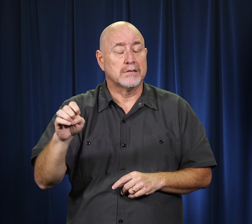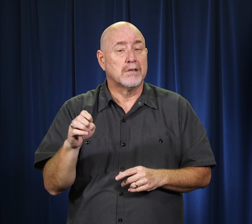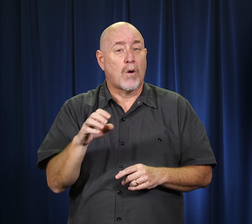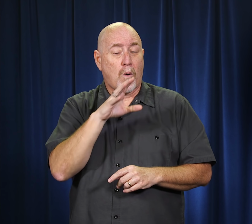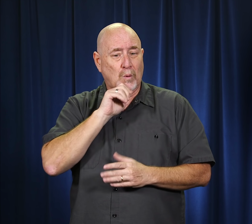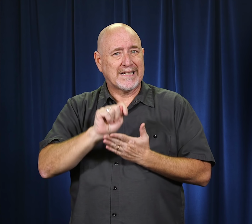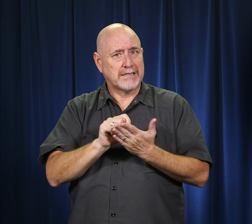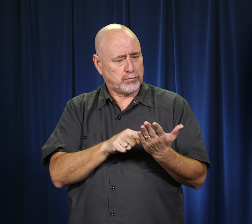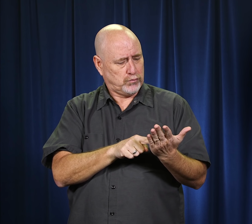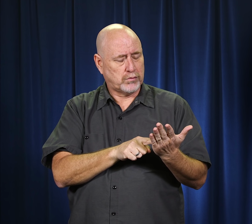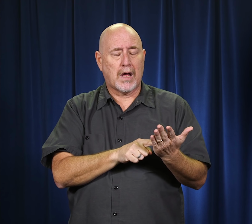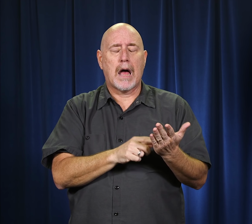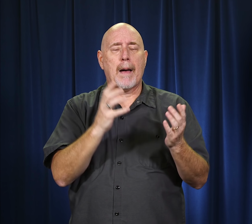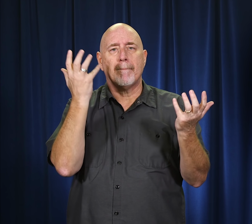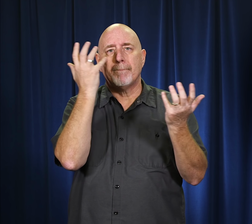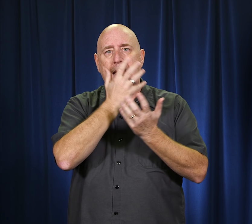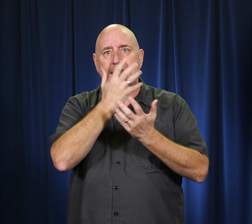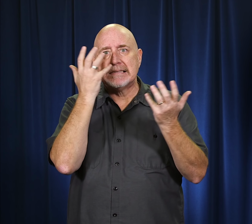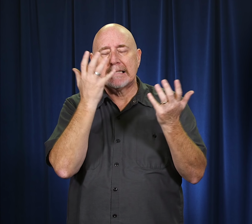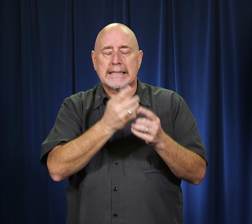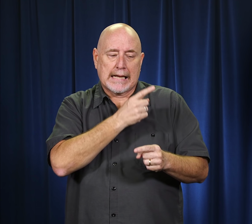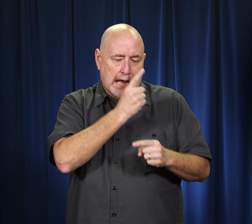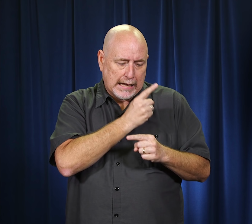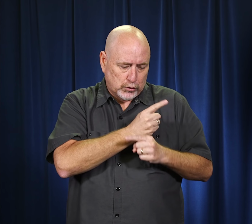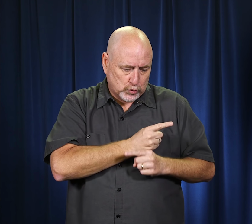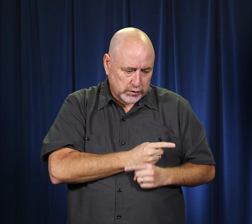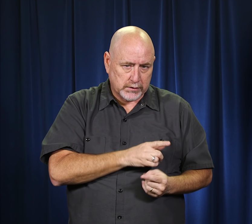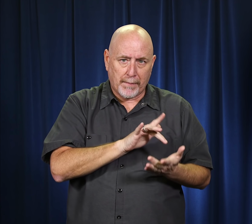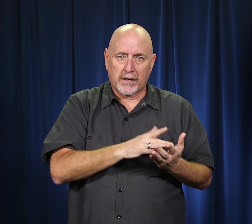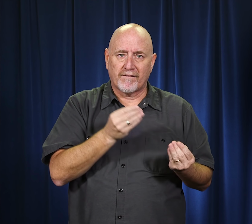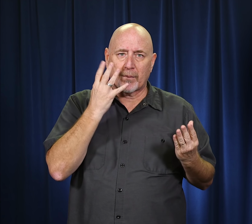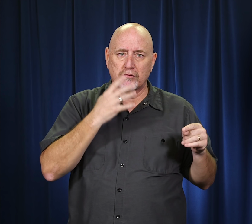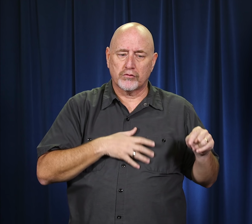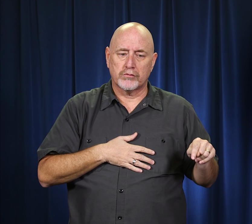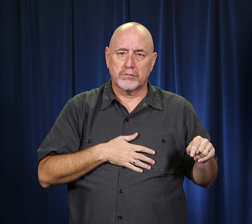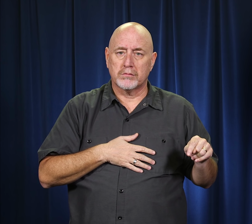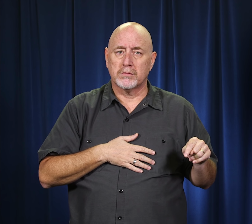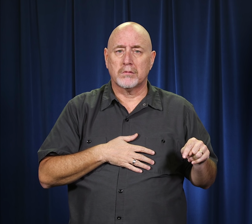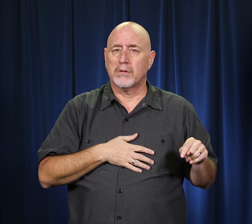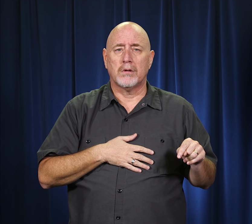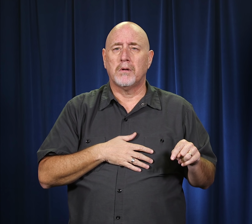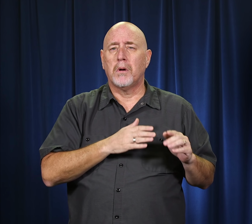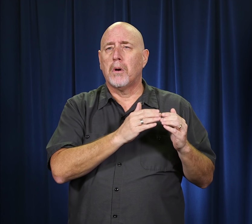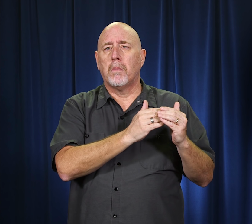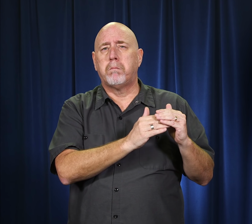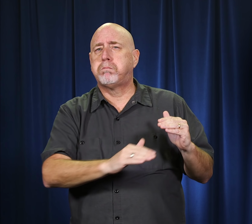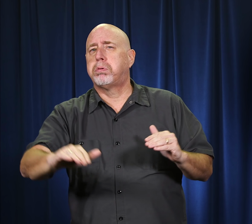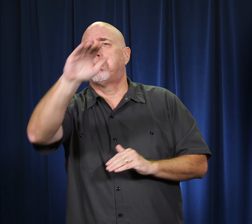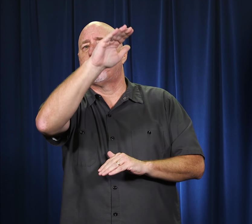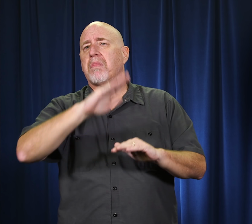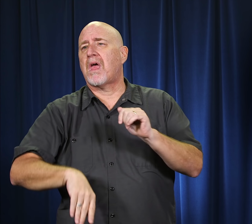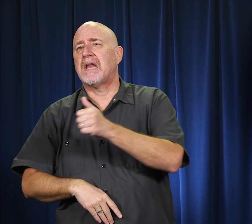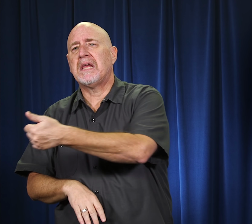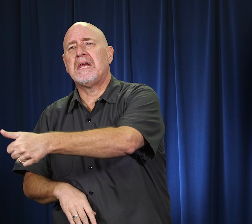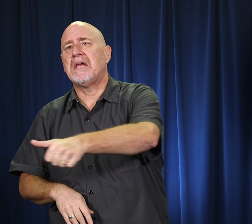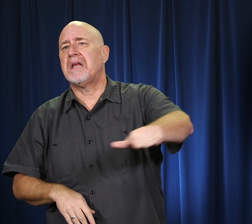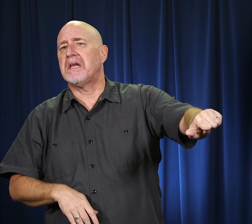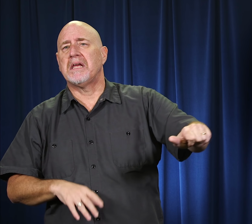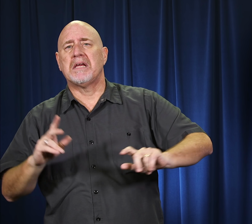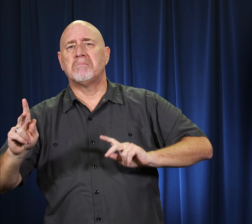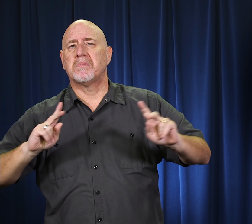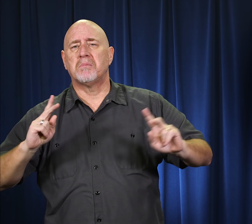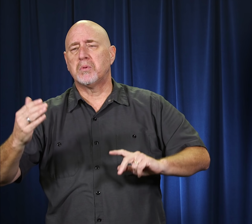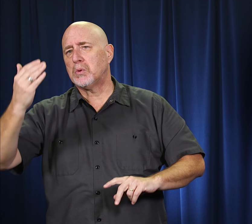the Old Testament exhibits amazingly accurate medical knowledge that surpasses anything known that